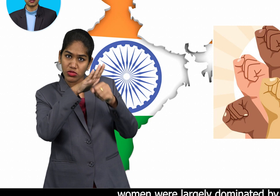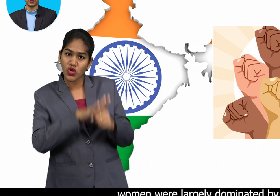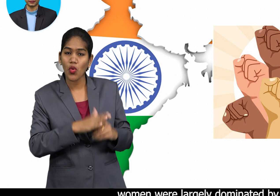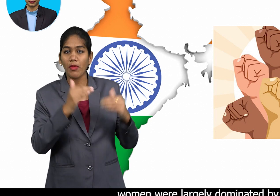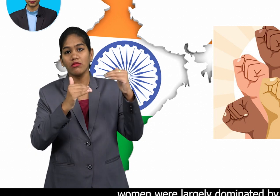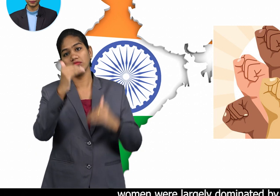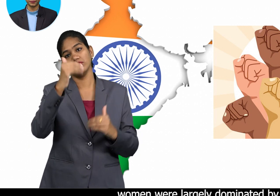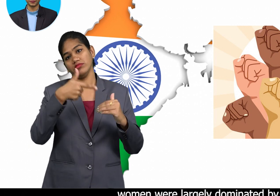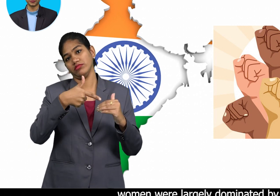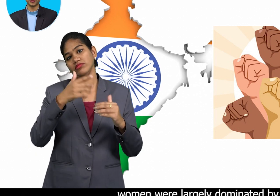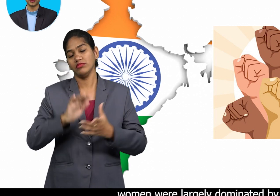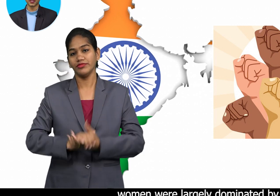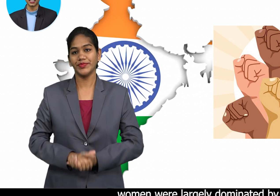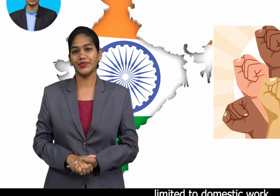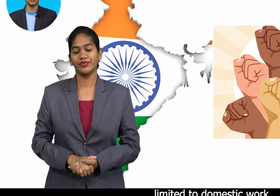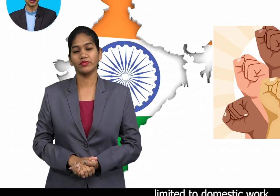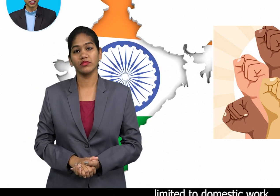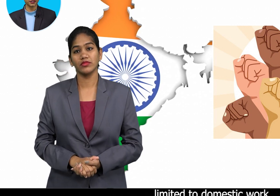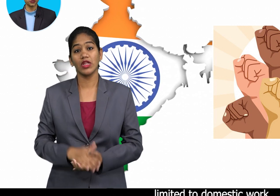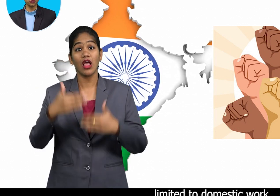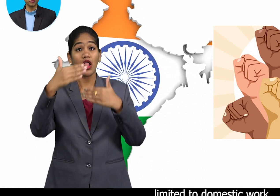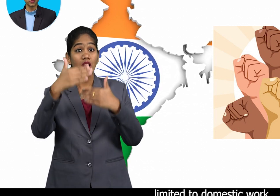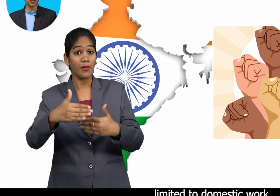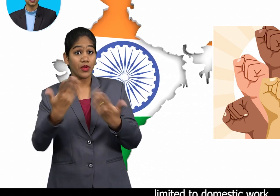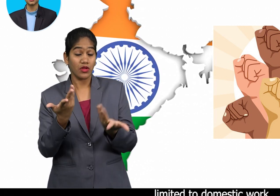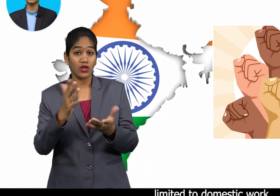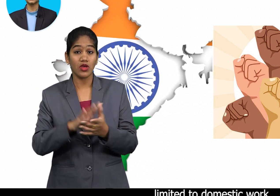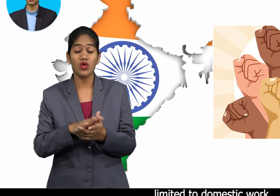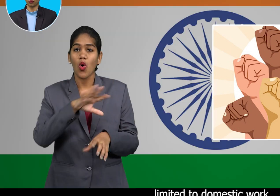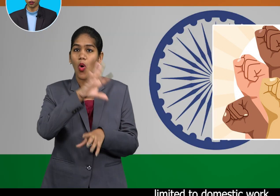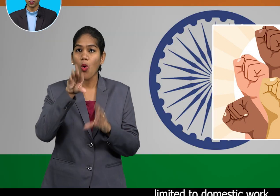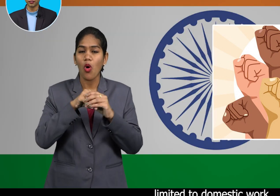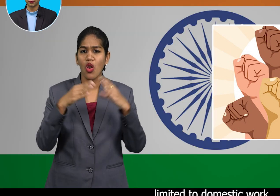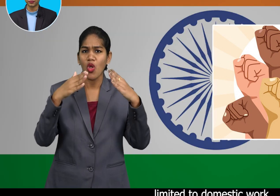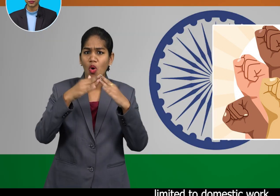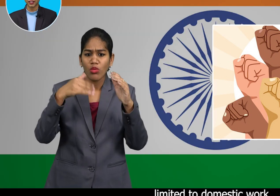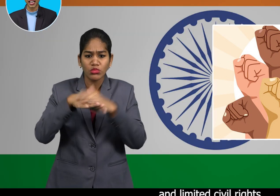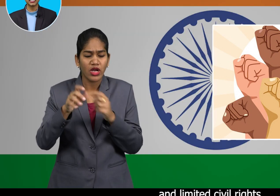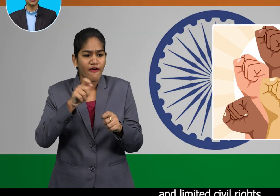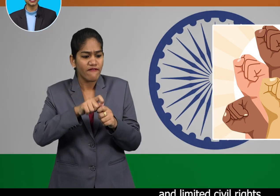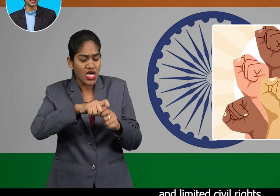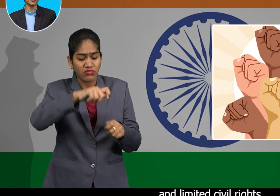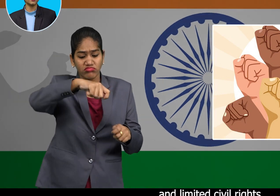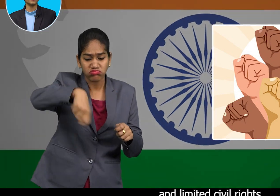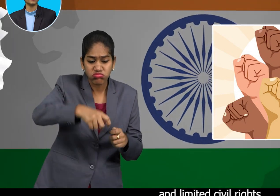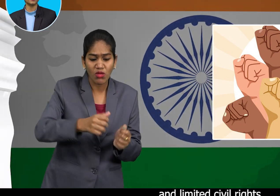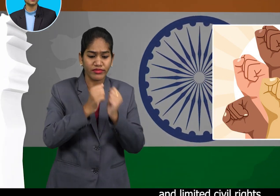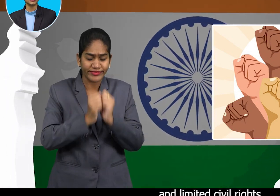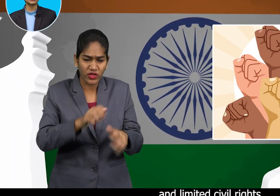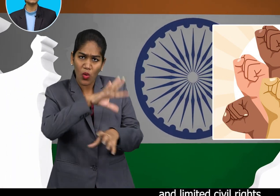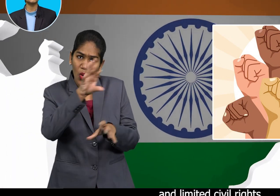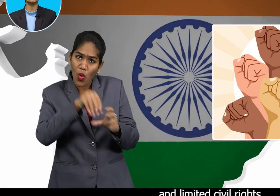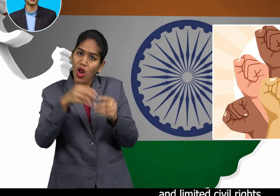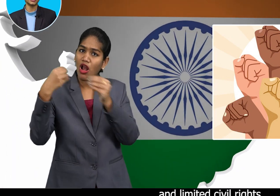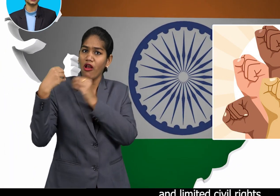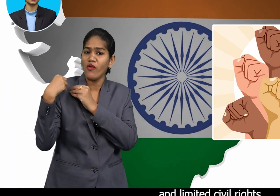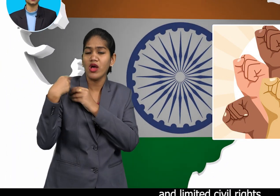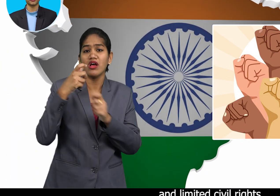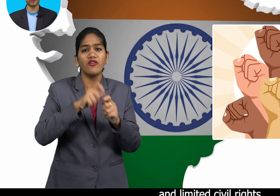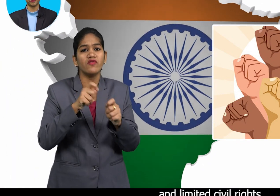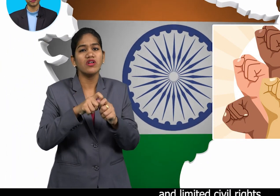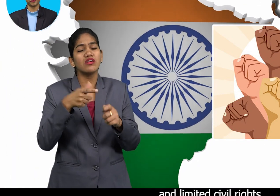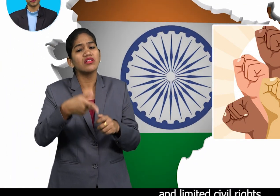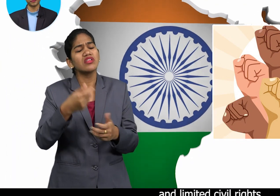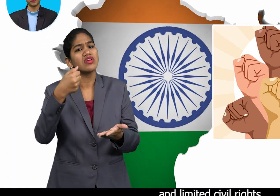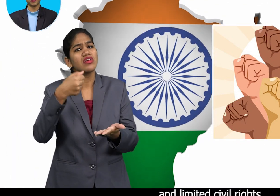limited to domestic work and limited civil rights.